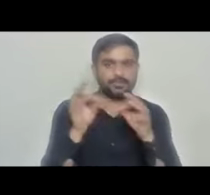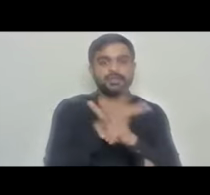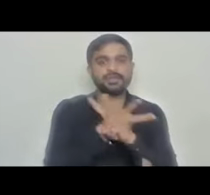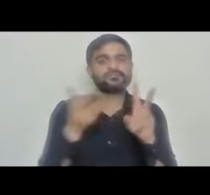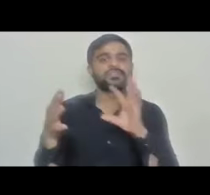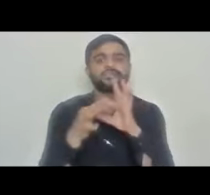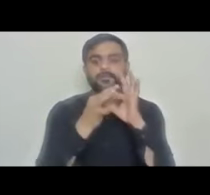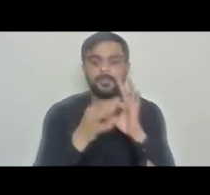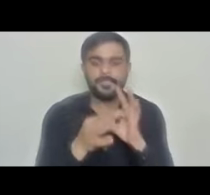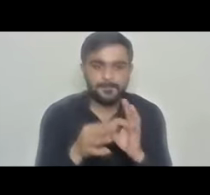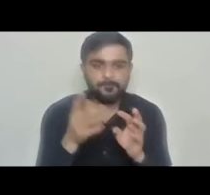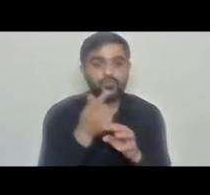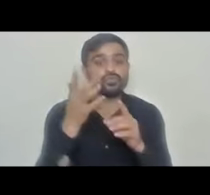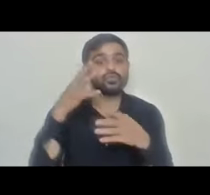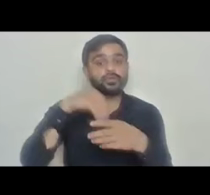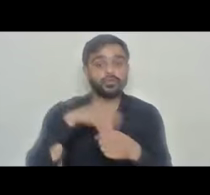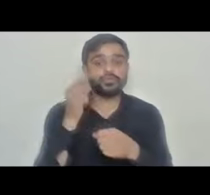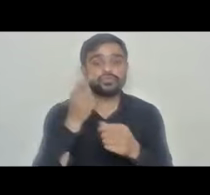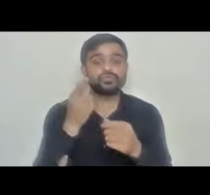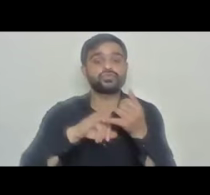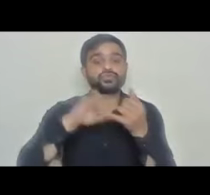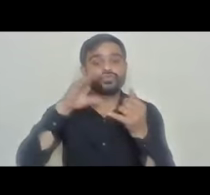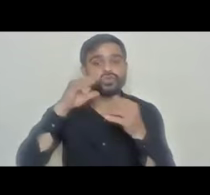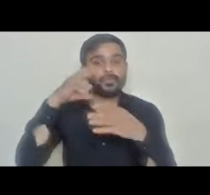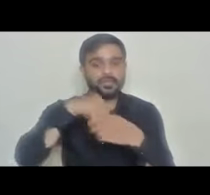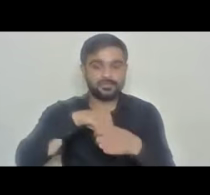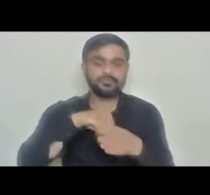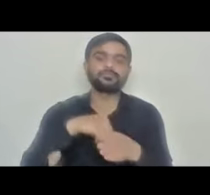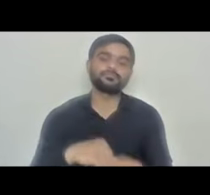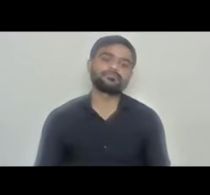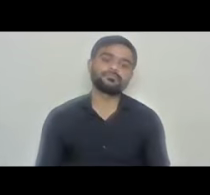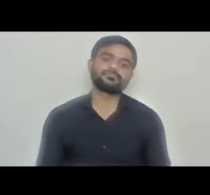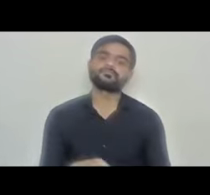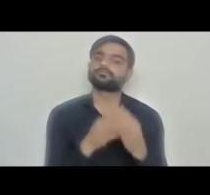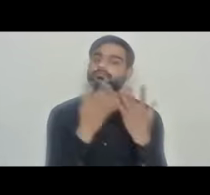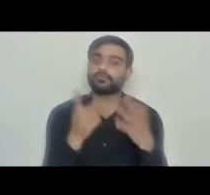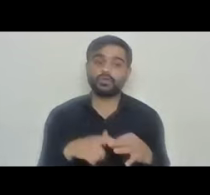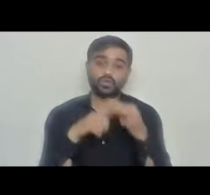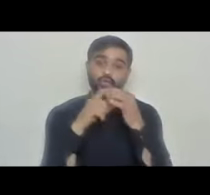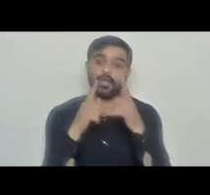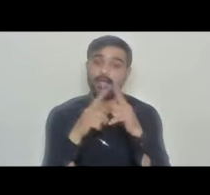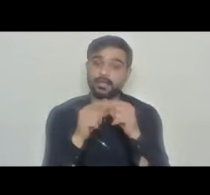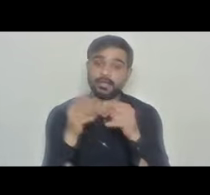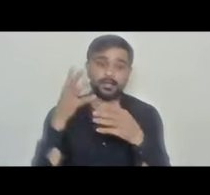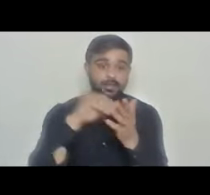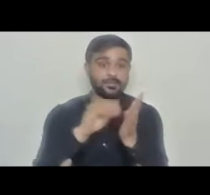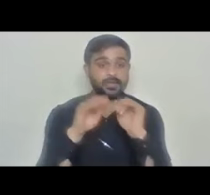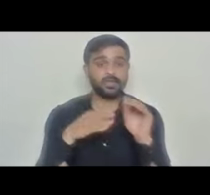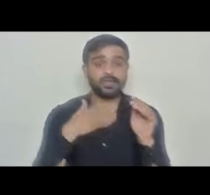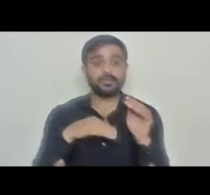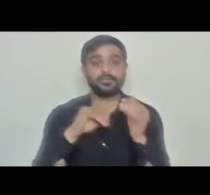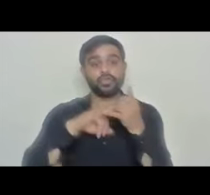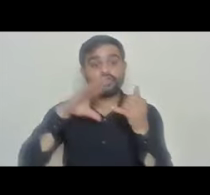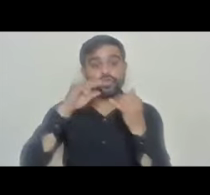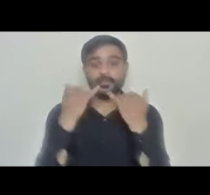tests which you could run using those softwares. For qualitative data also, we have softwares